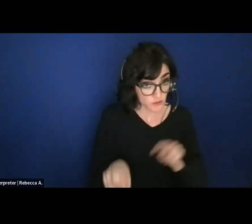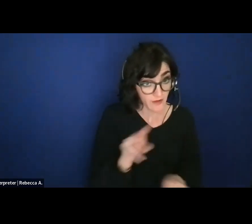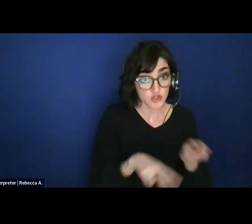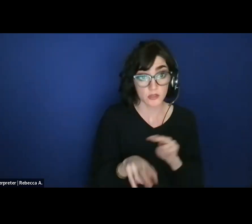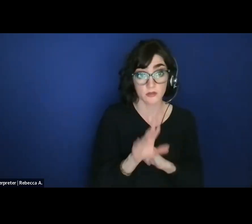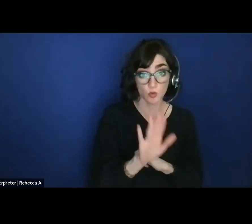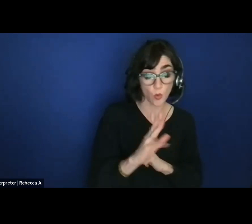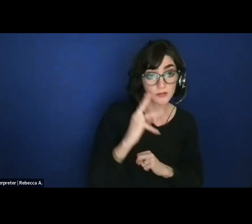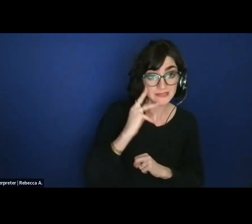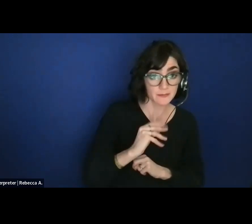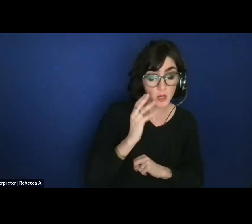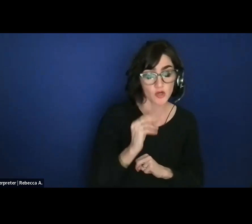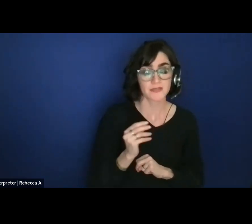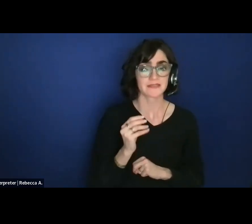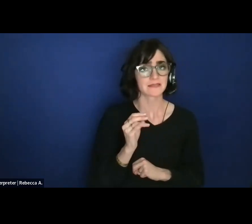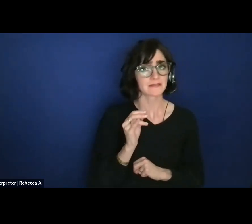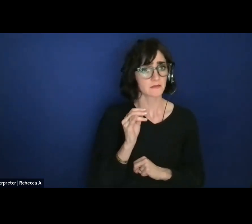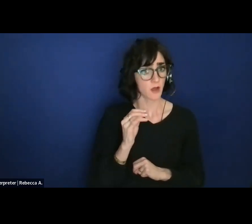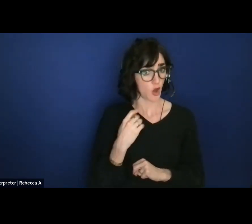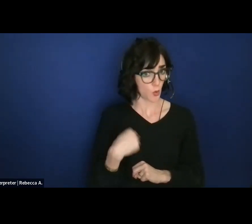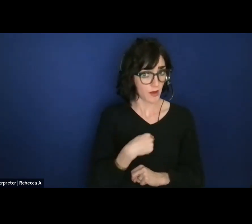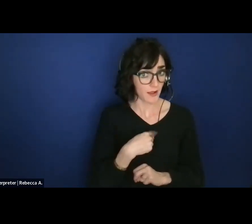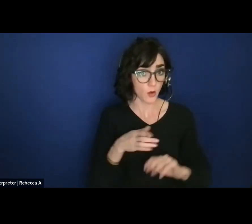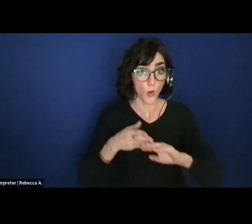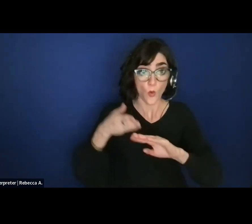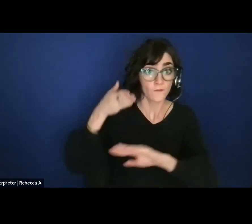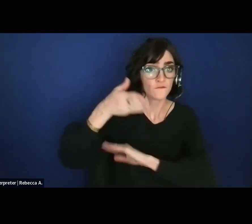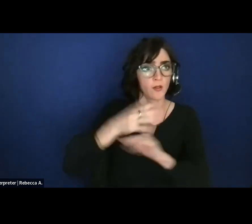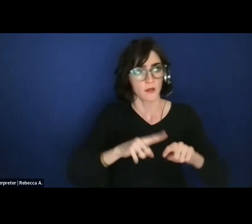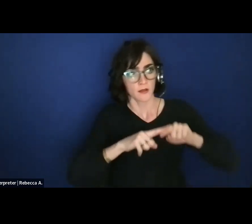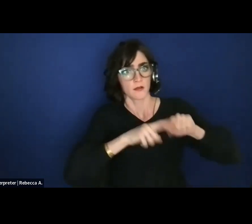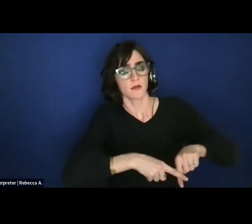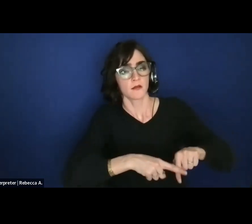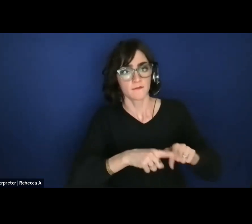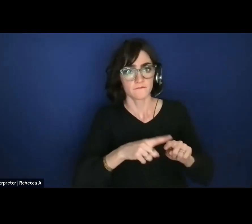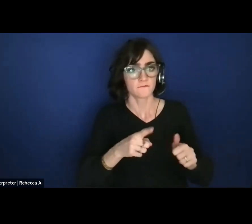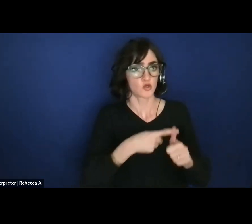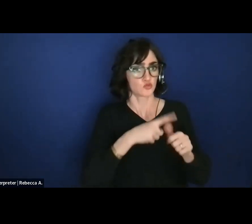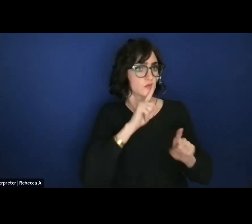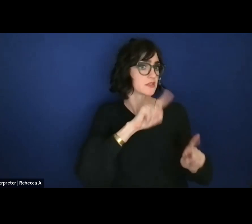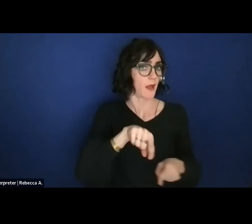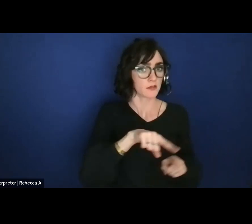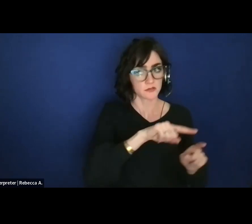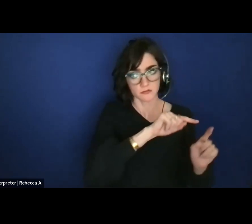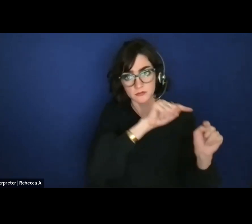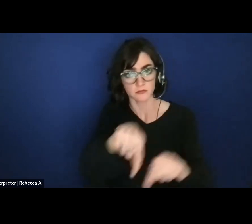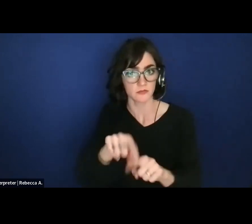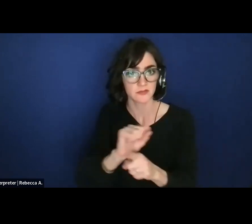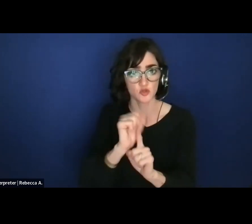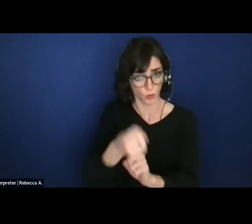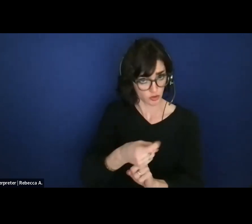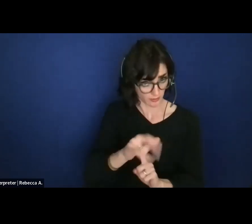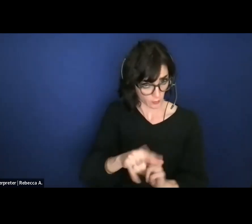that we're over relying on first response and that's the thought to flip